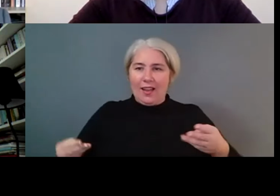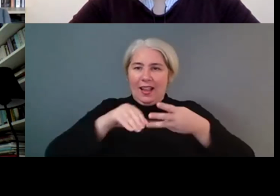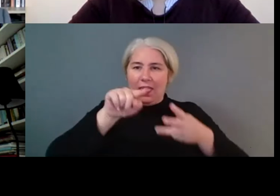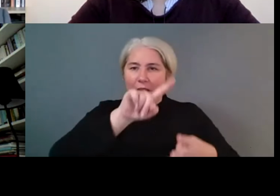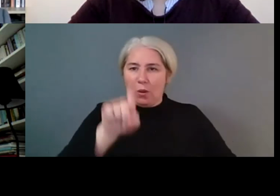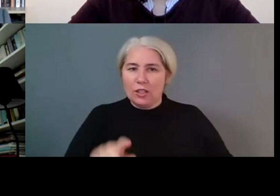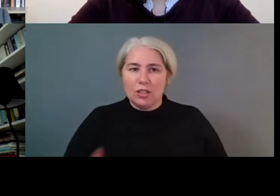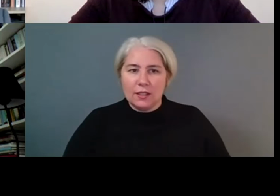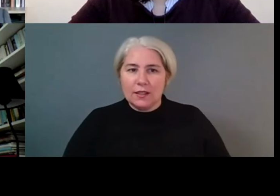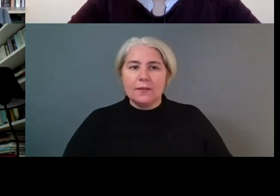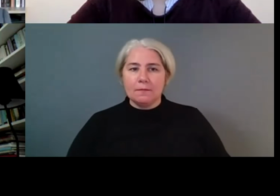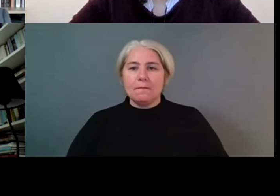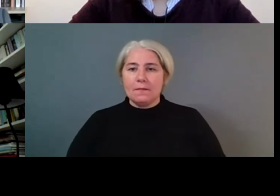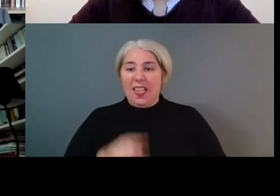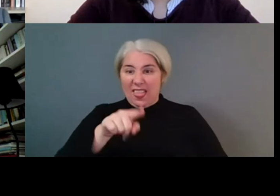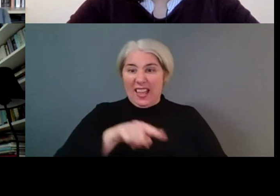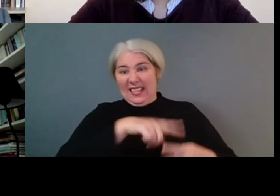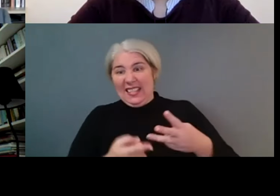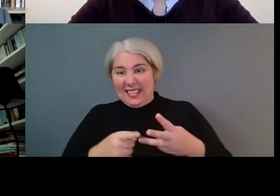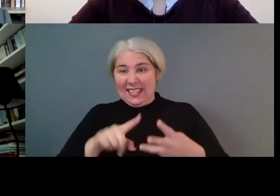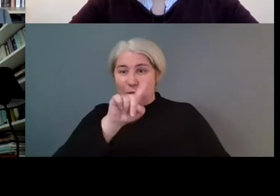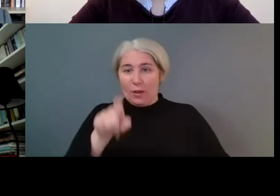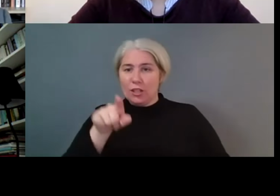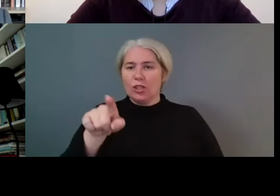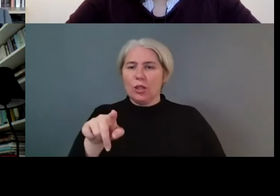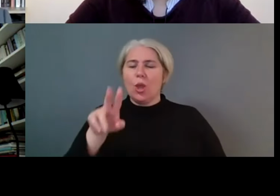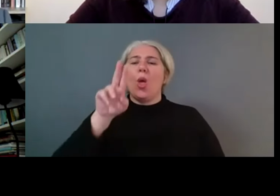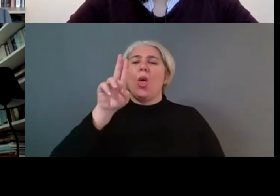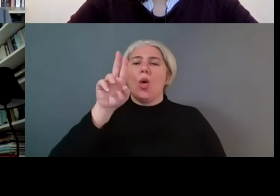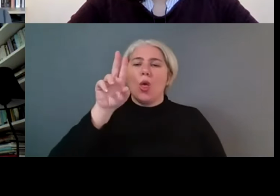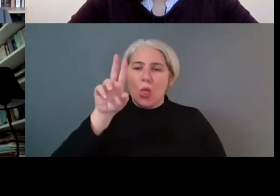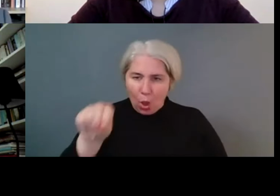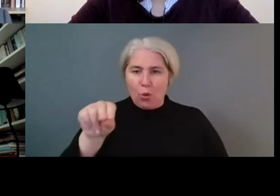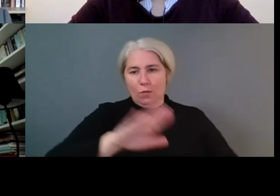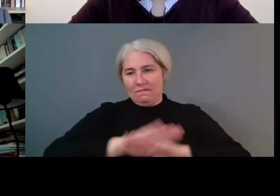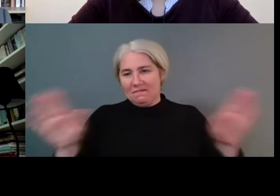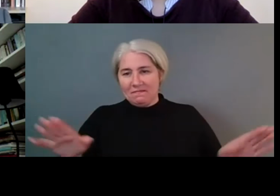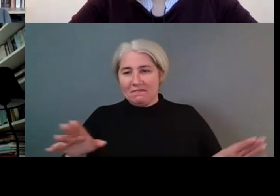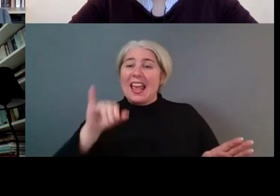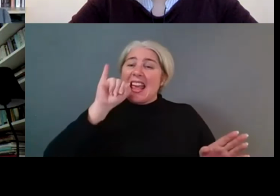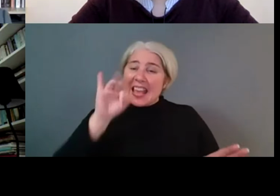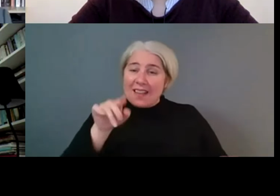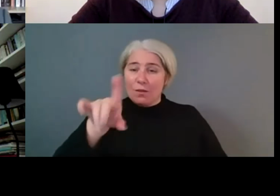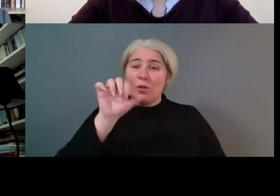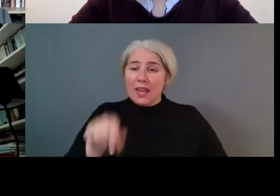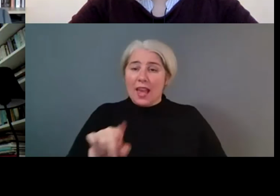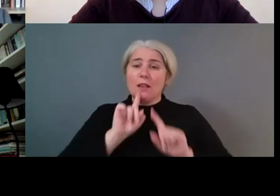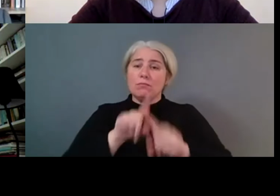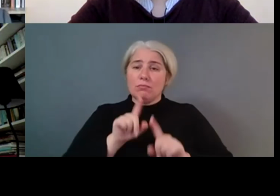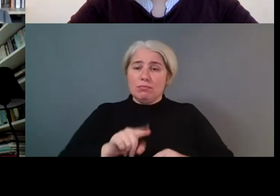I mean, no. It's good if you can answer all the questions, and